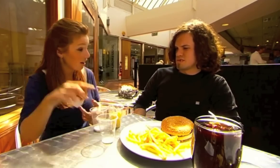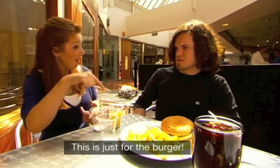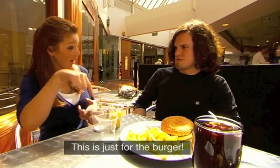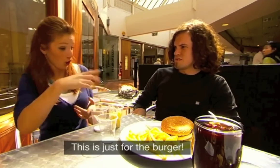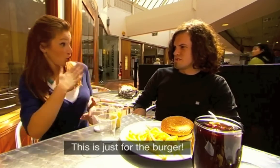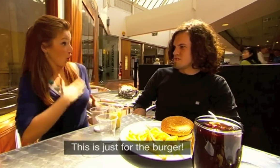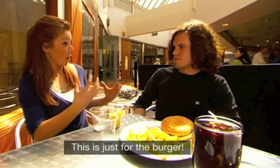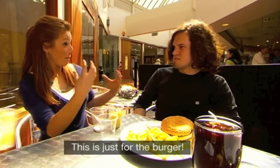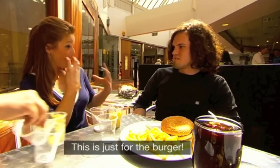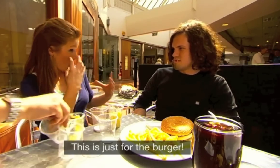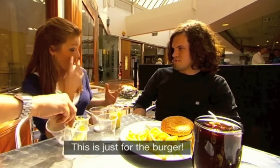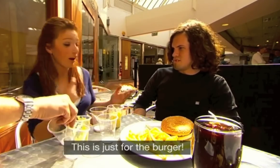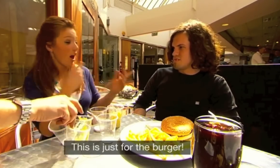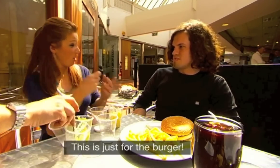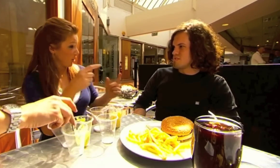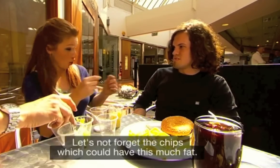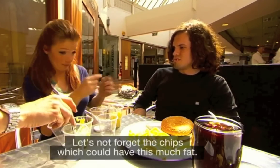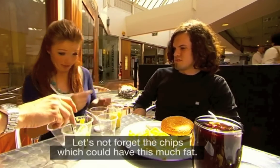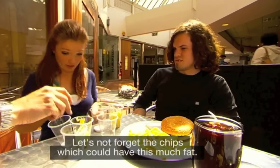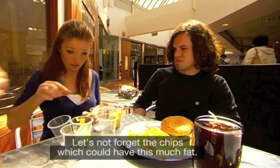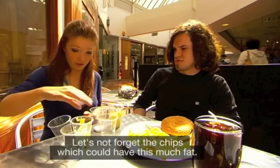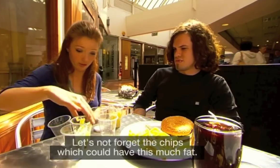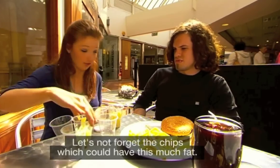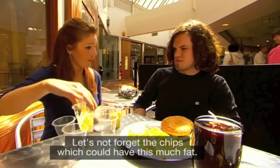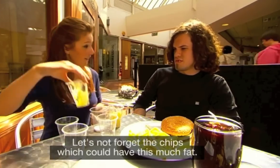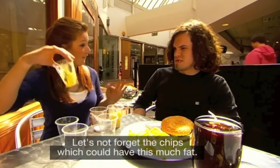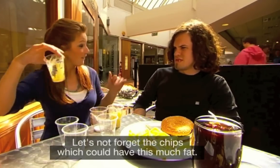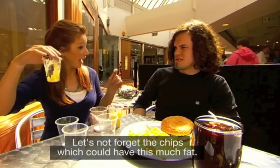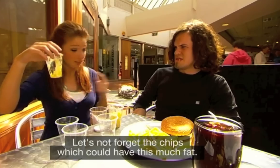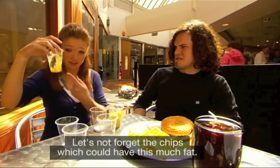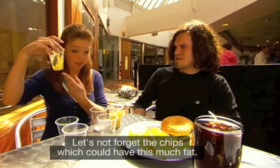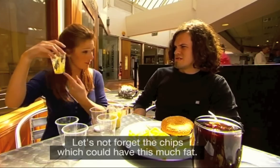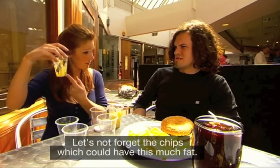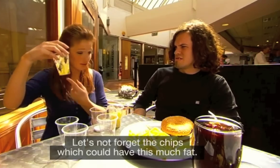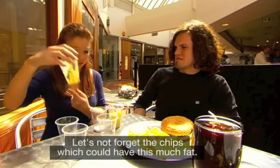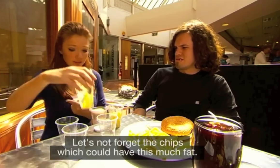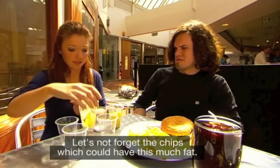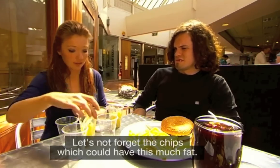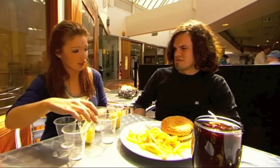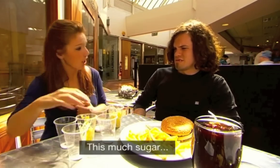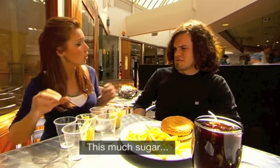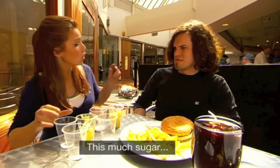And this is just for the burger. Let's not forget the chips, which could have this much fat, this much